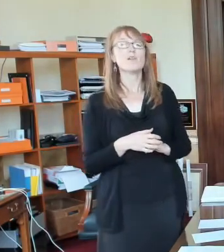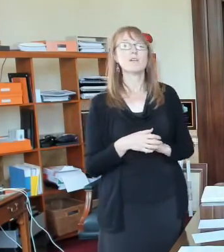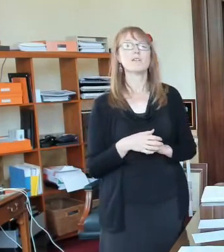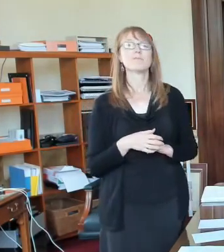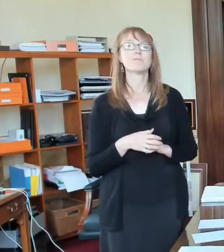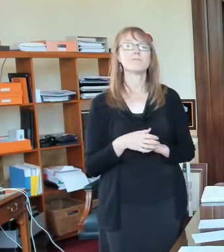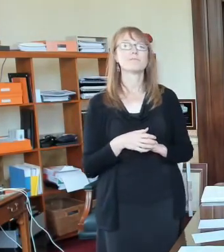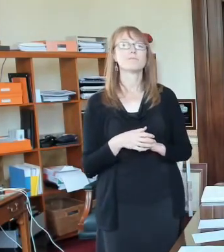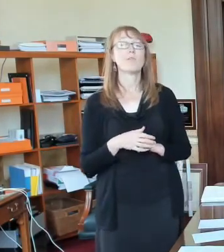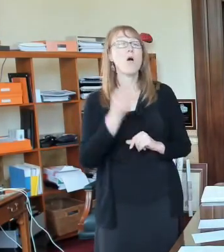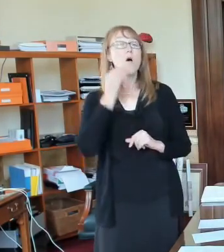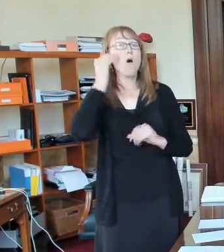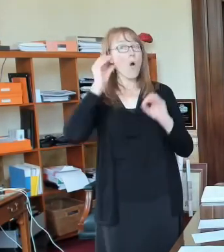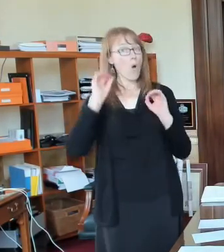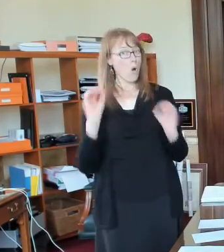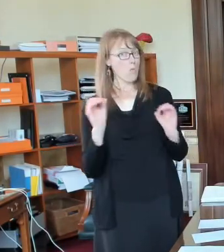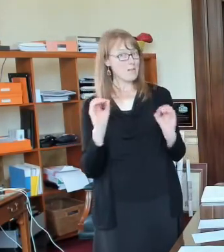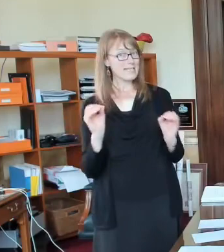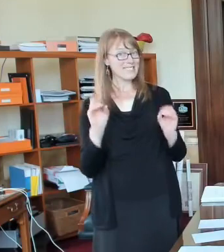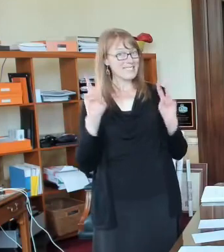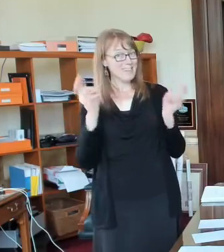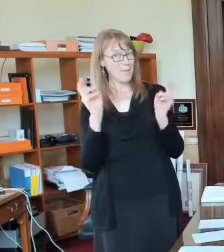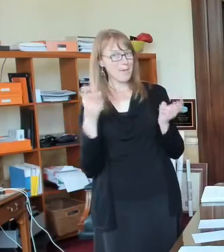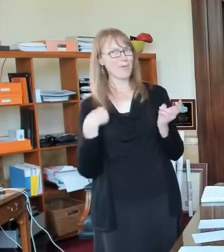the biggest part of